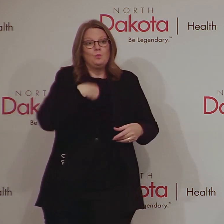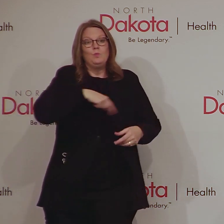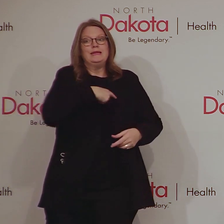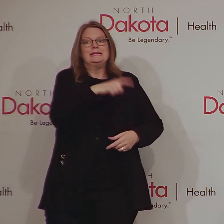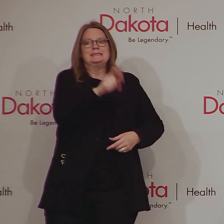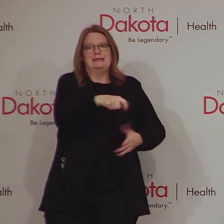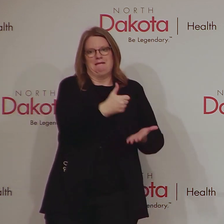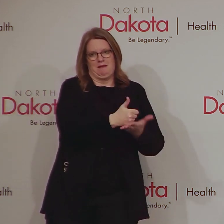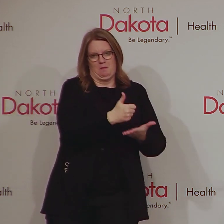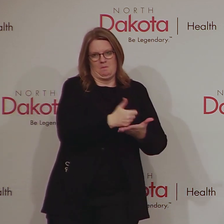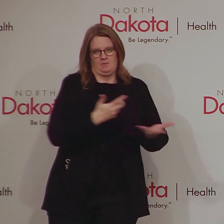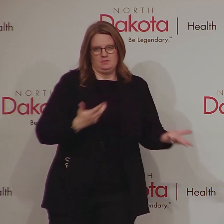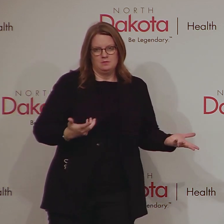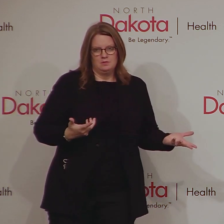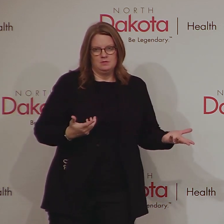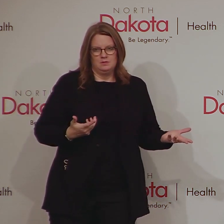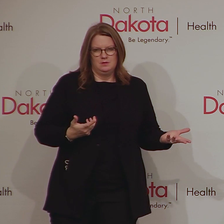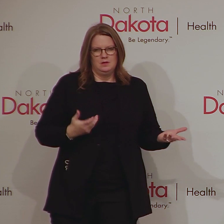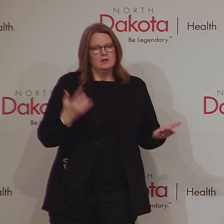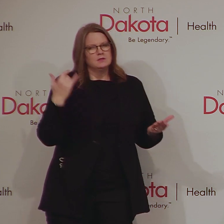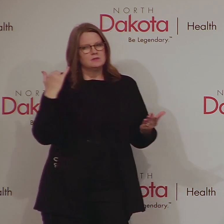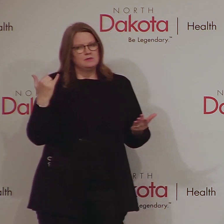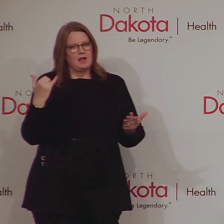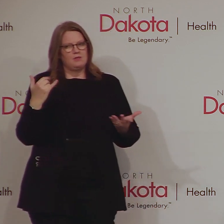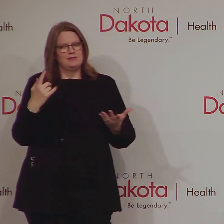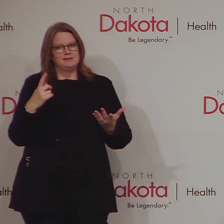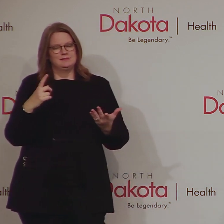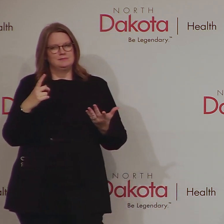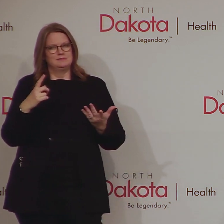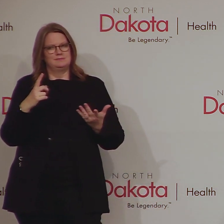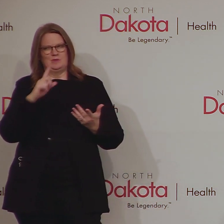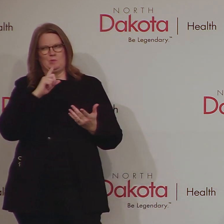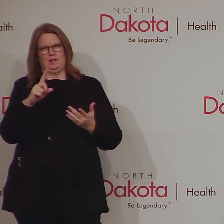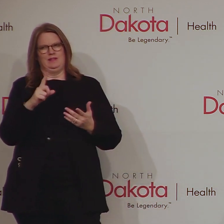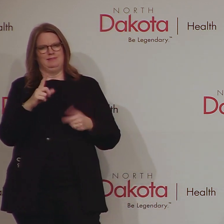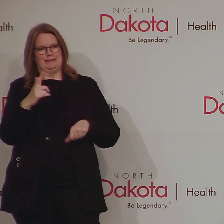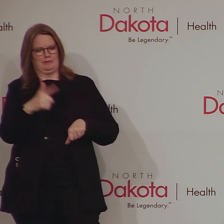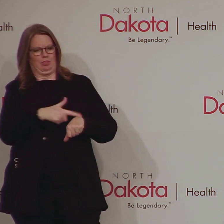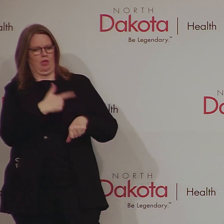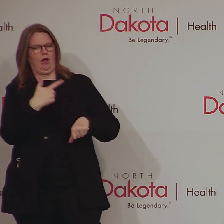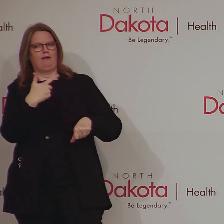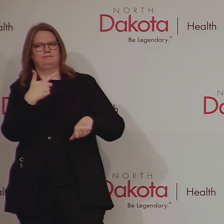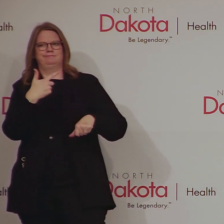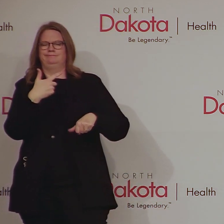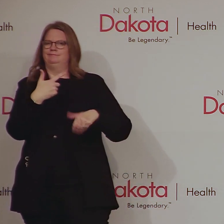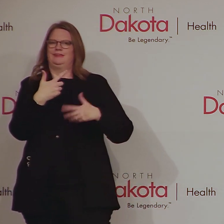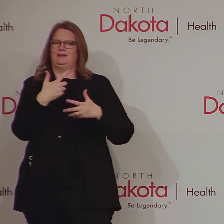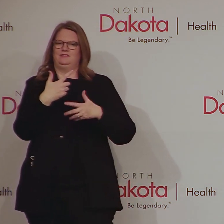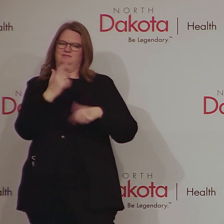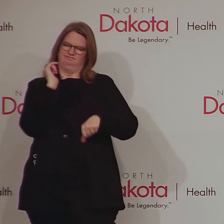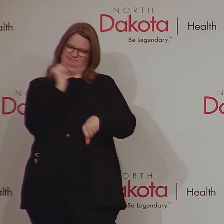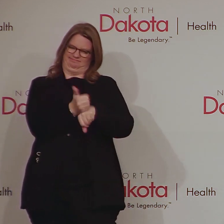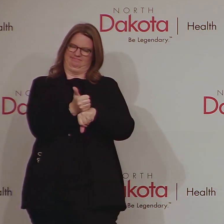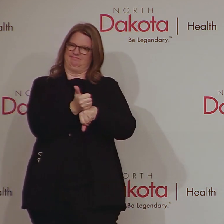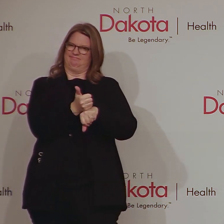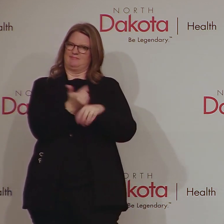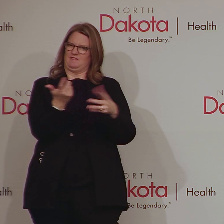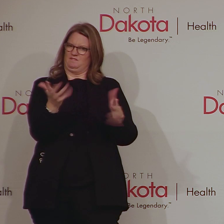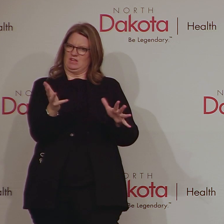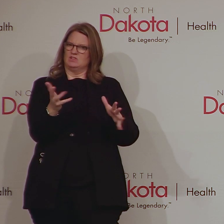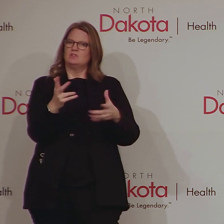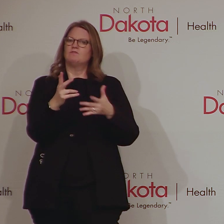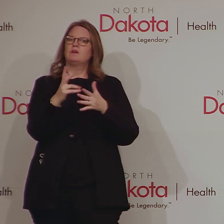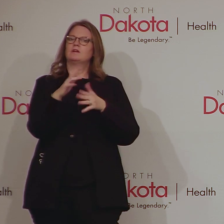in turn, the lack of this breaking of this long-standing procedure and process for federal and state and